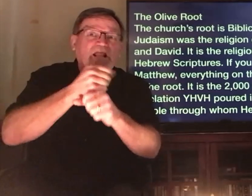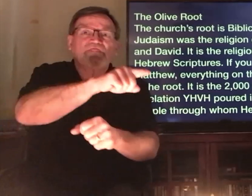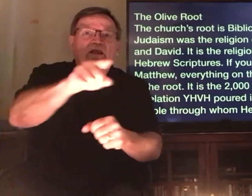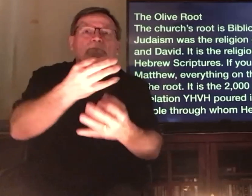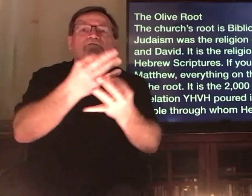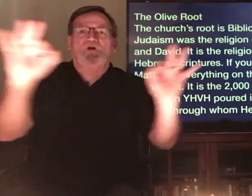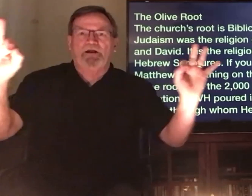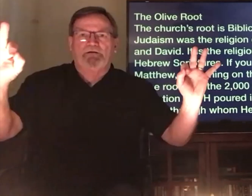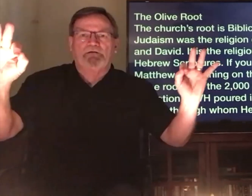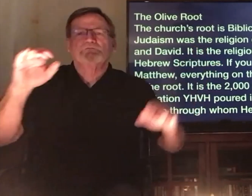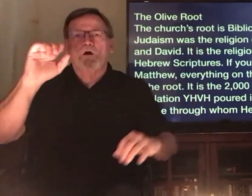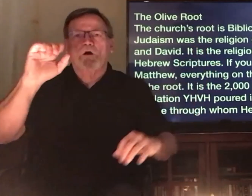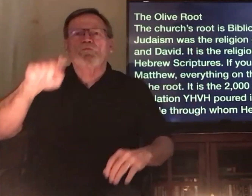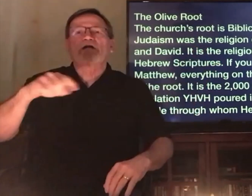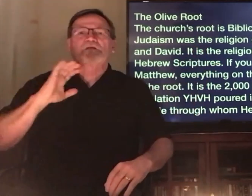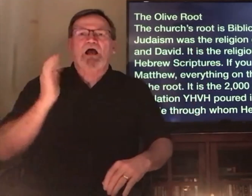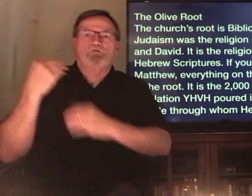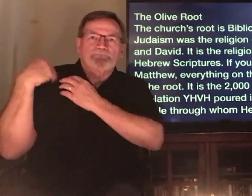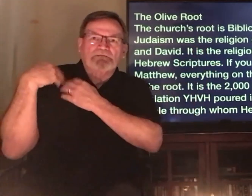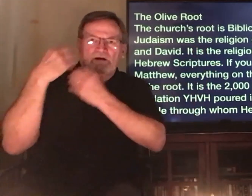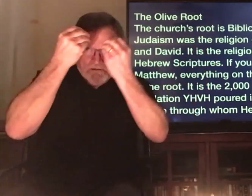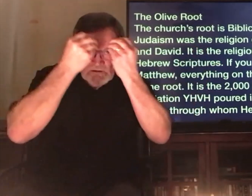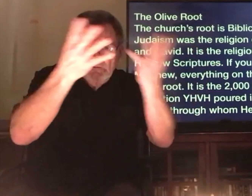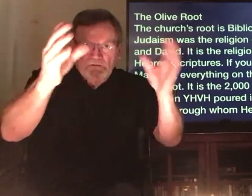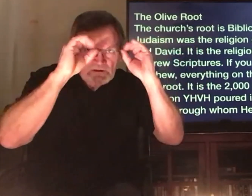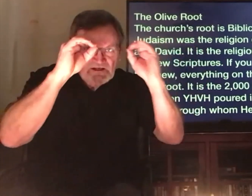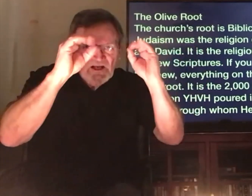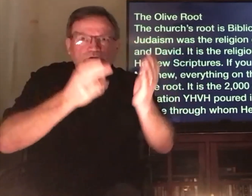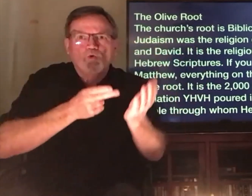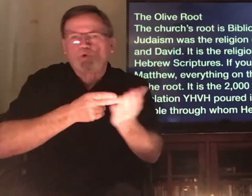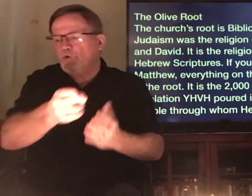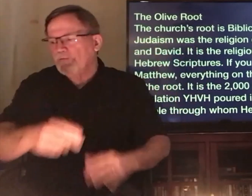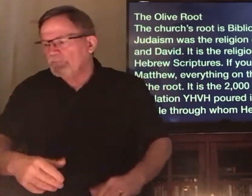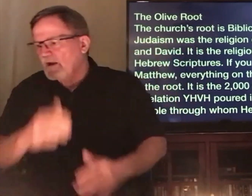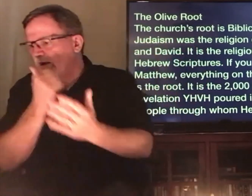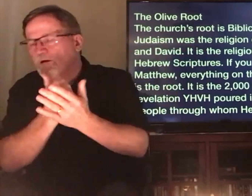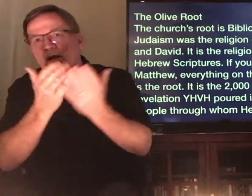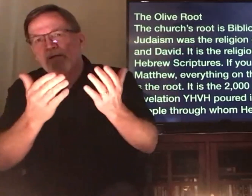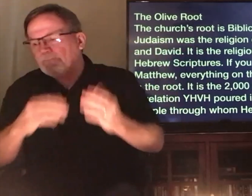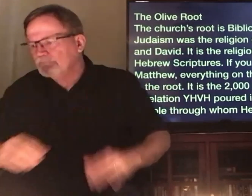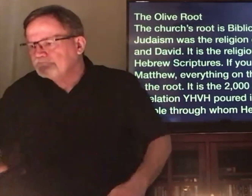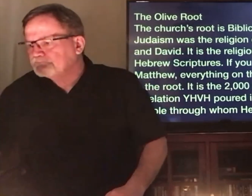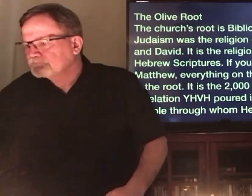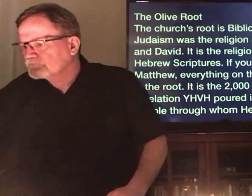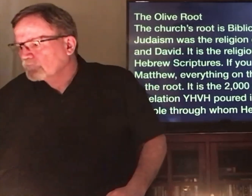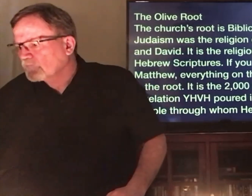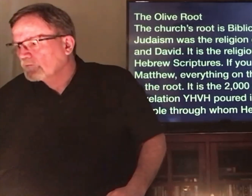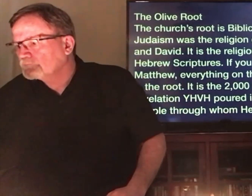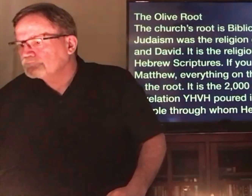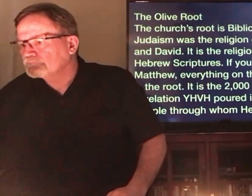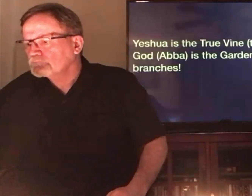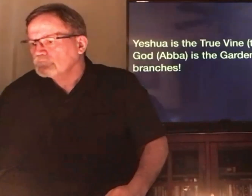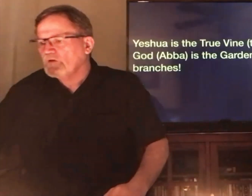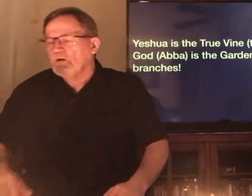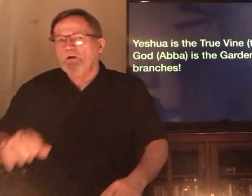into Israel to make great people through whom he could send his son. So